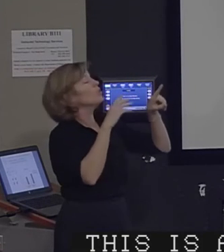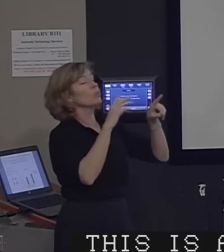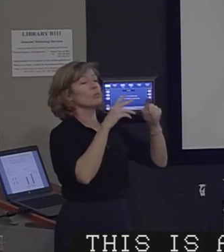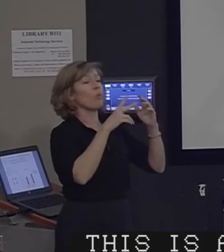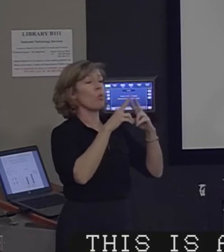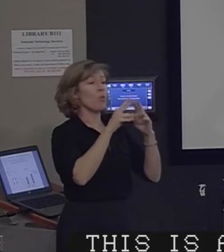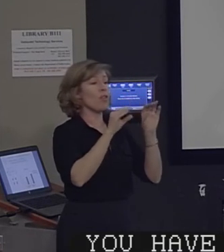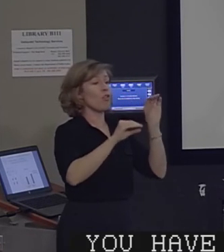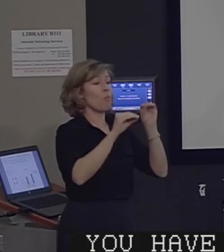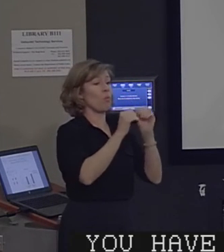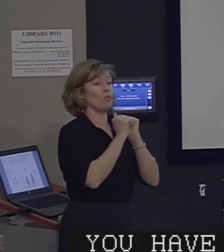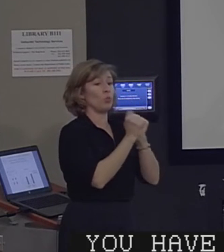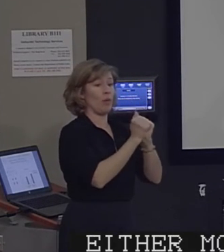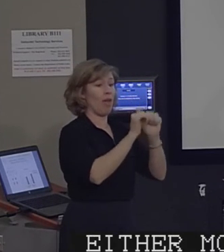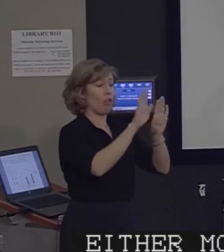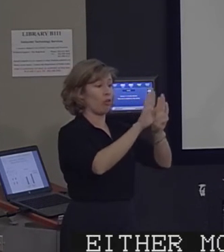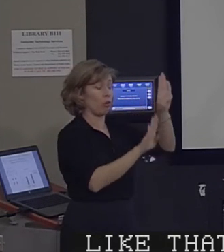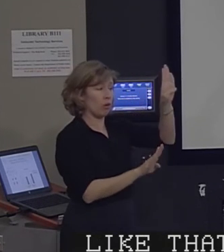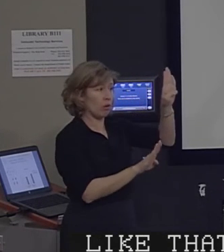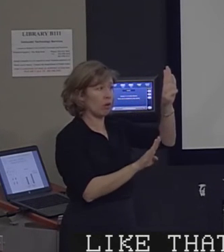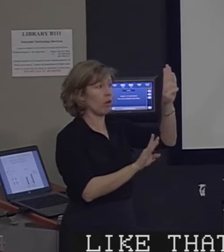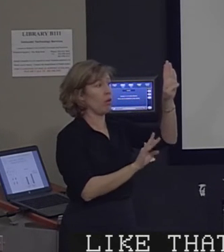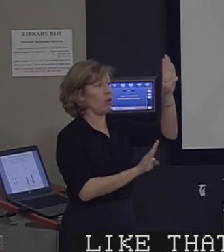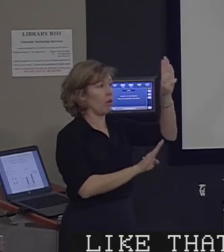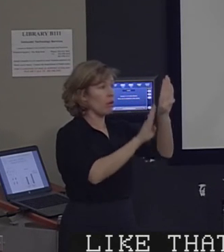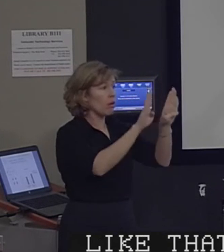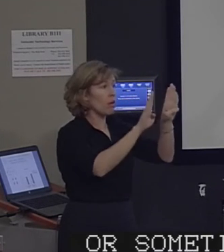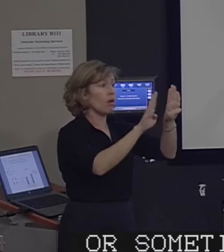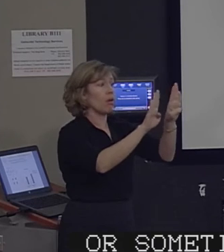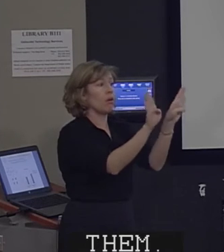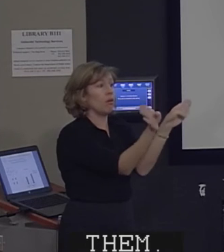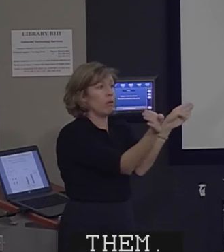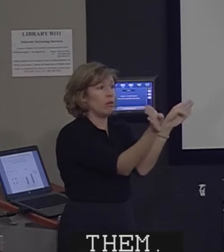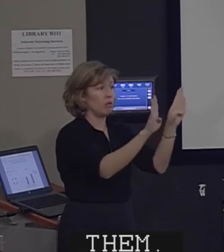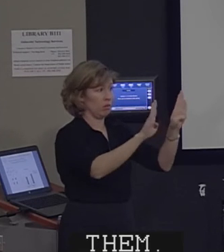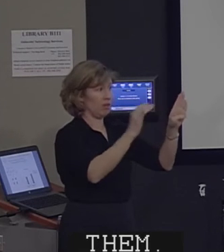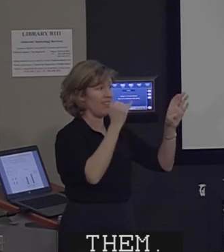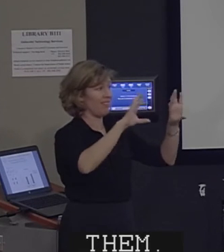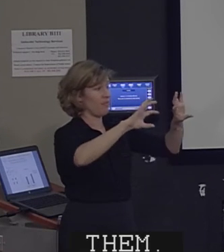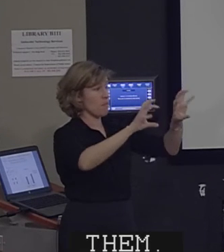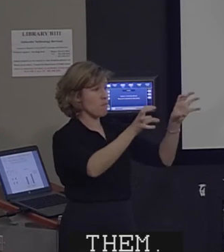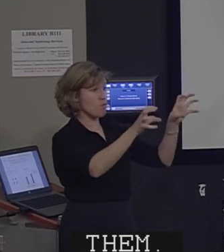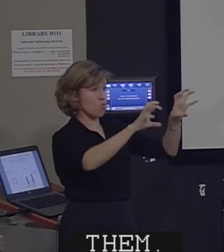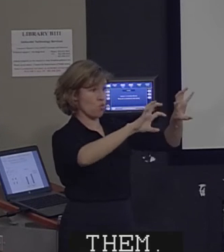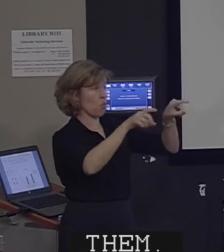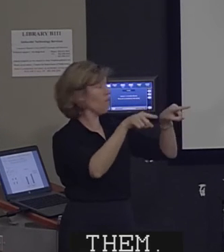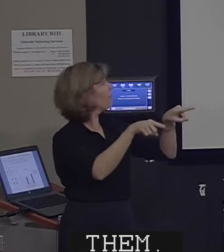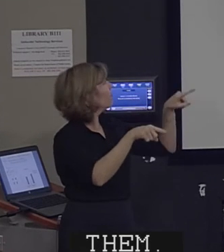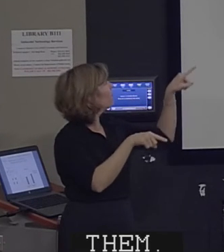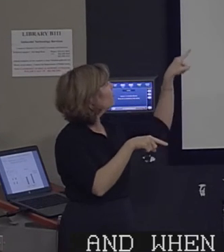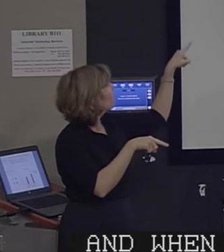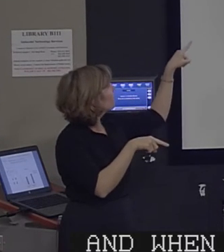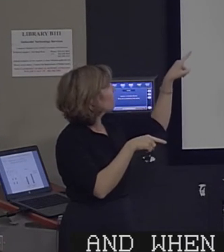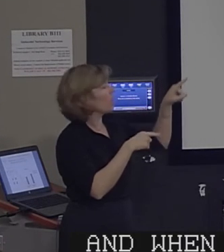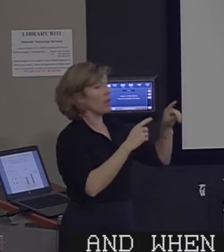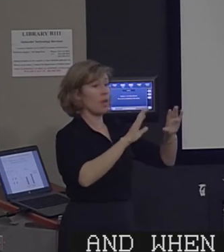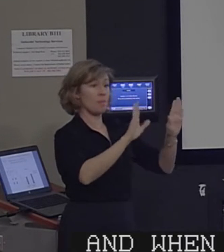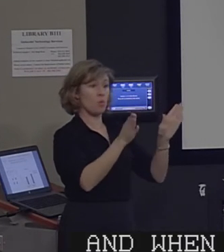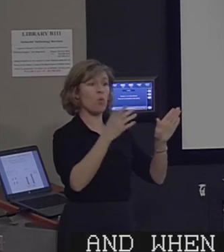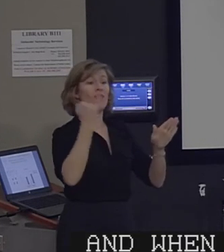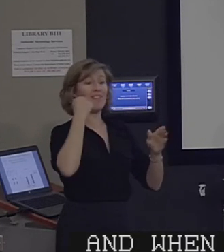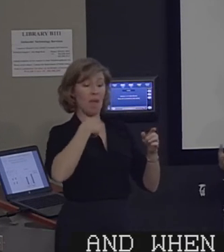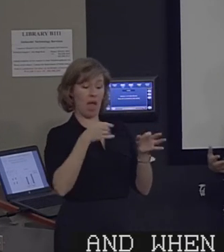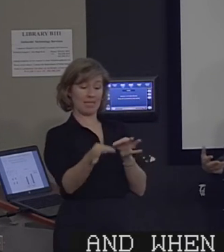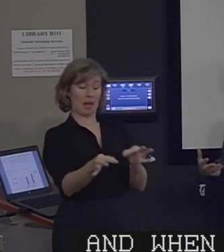or sometimes you have to rotate them. And when you rotate them, you can easily indicate that with a gesture. But